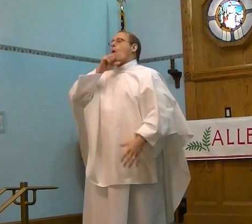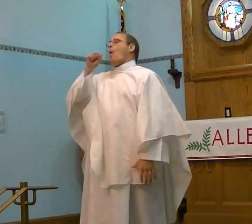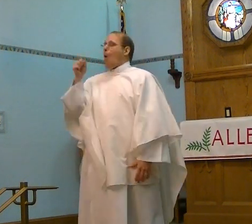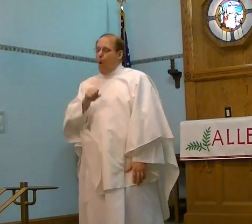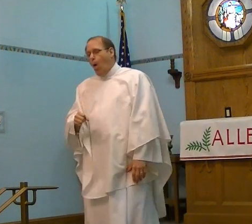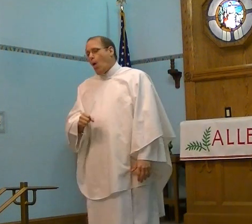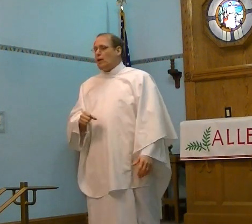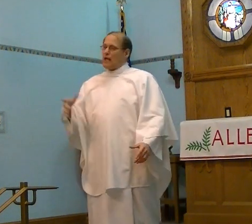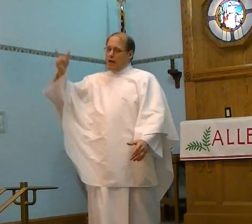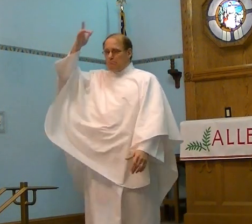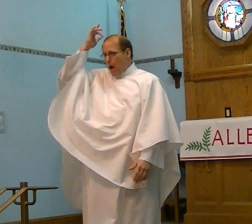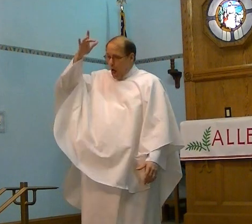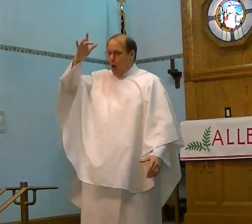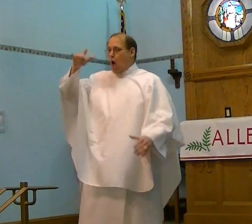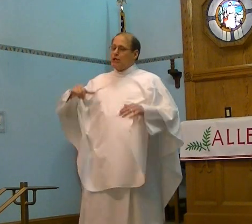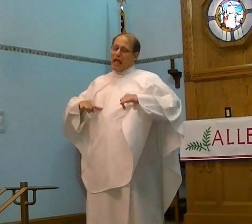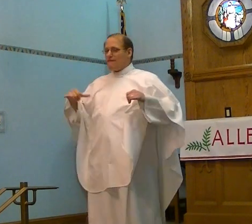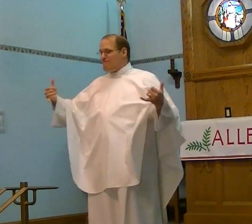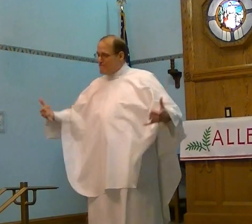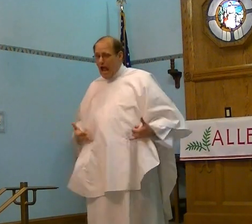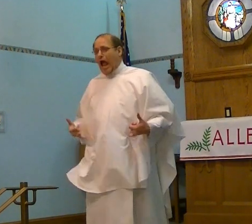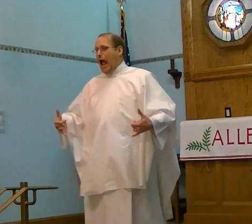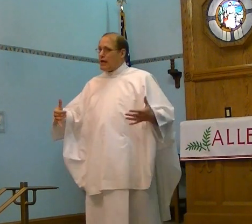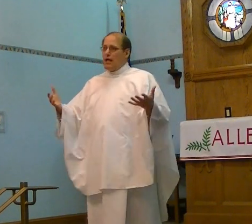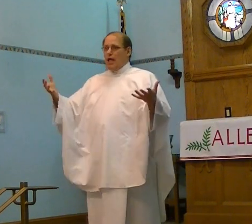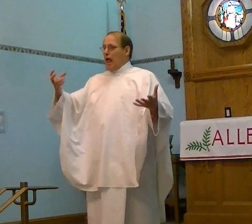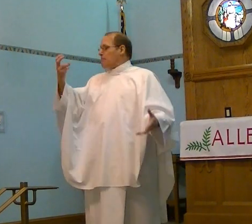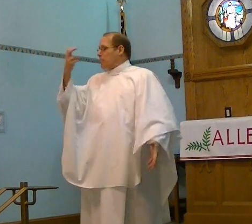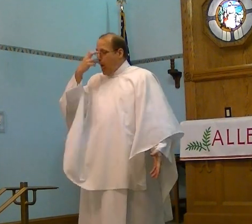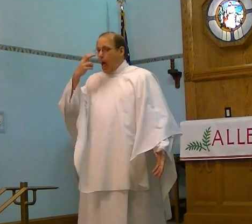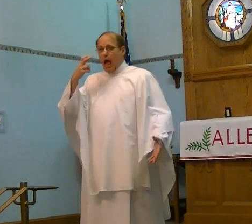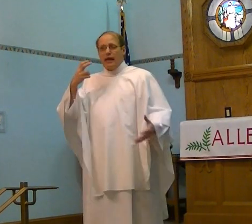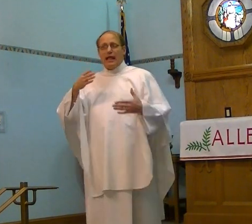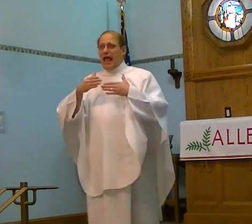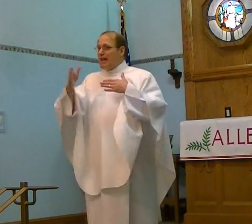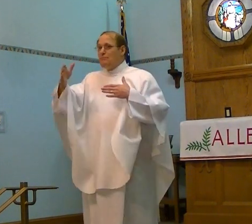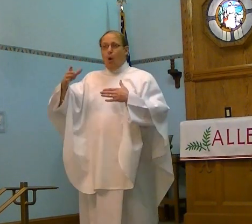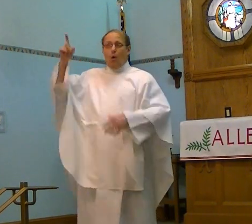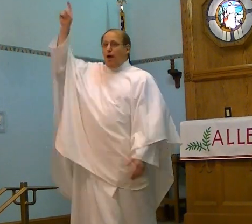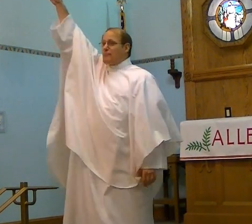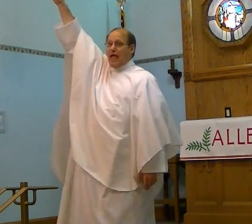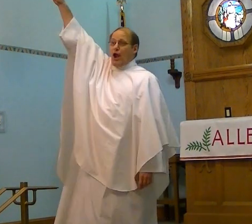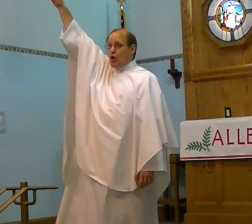old, and bald, and fat, and blind. And will any more up there.